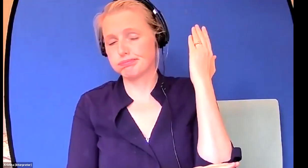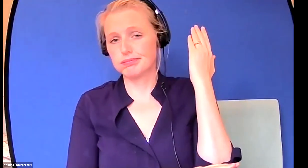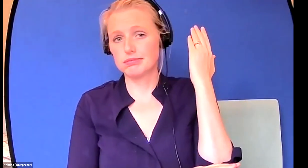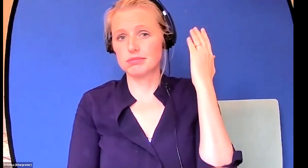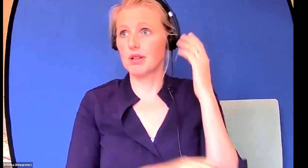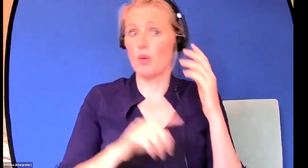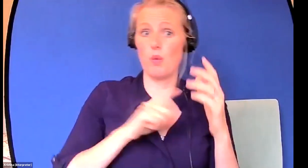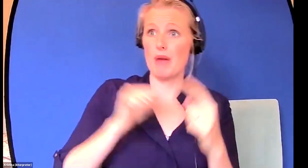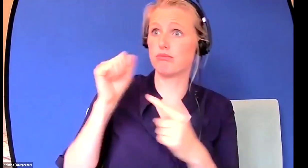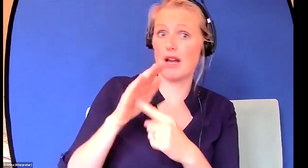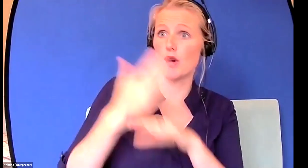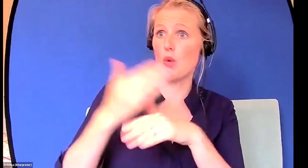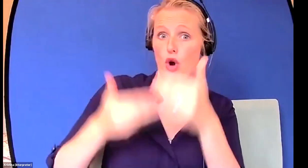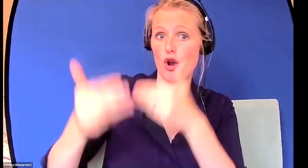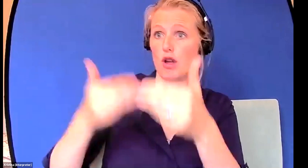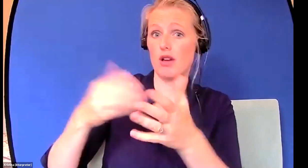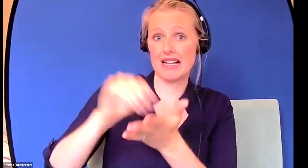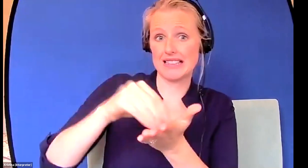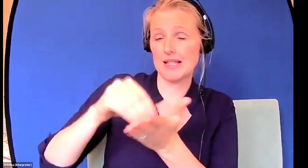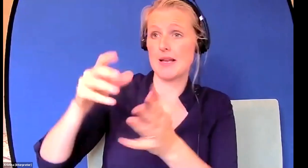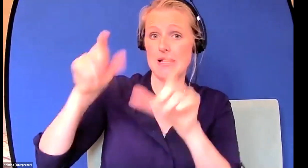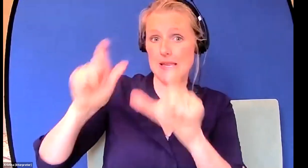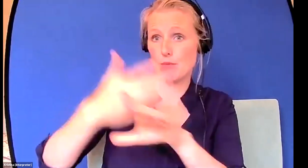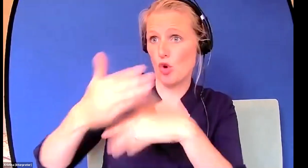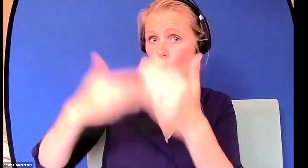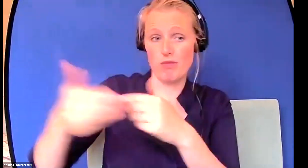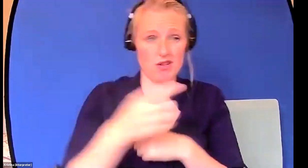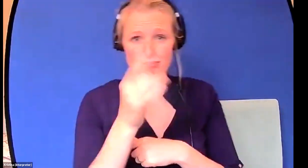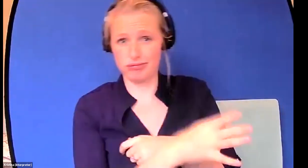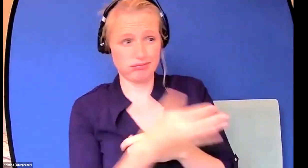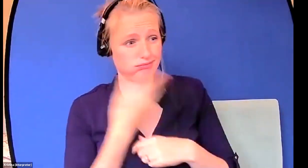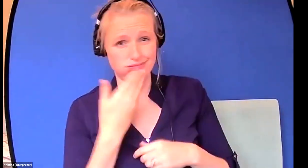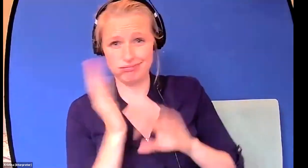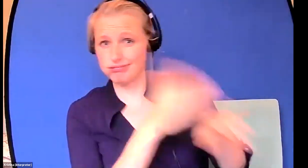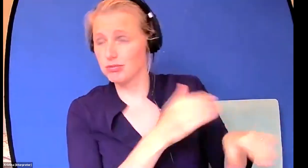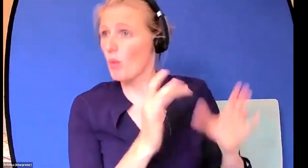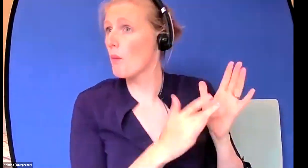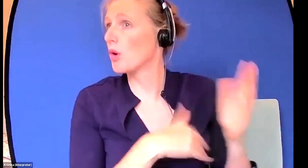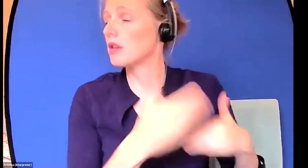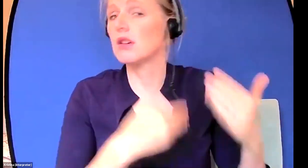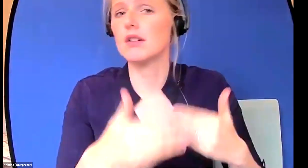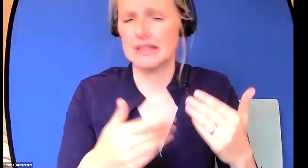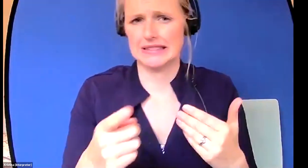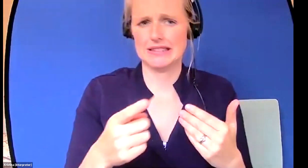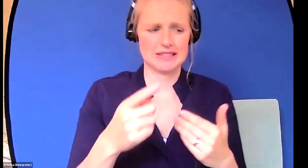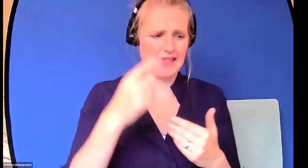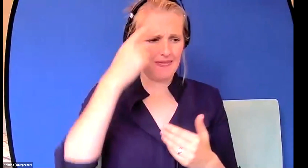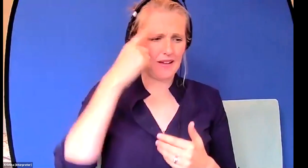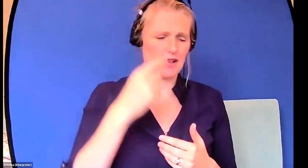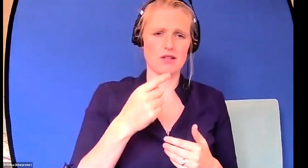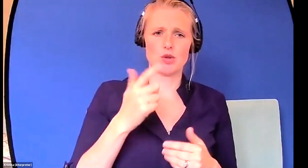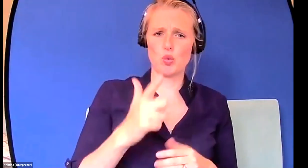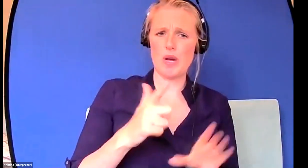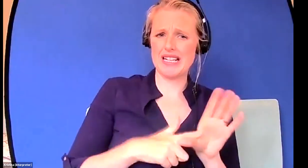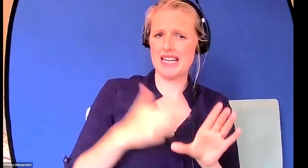of the list for priority attention. And this is quite a fall from grace, I think. Only 2 decades ago, culture,